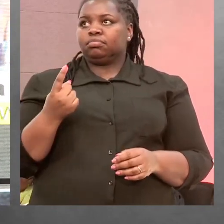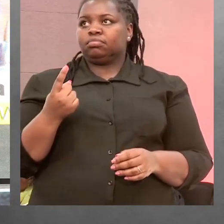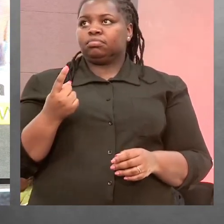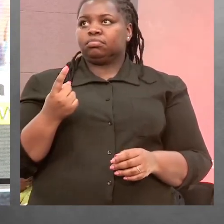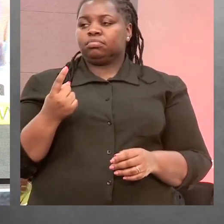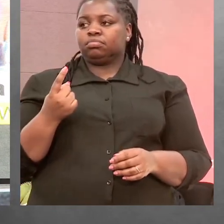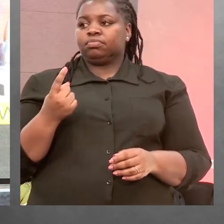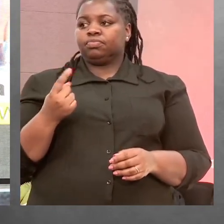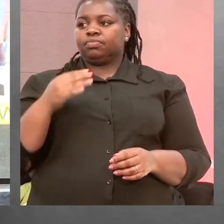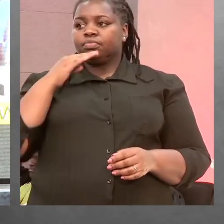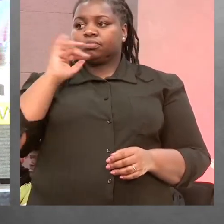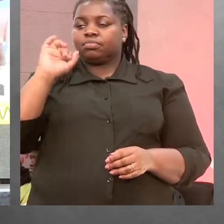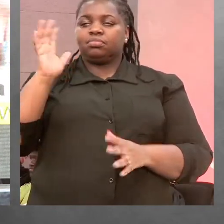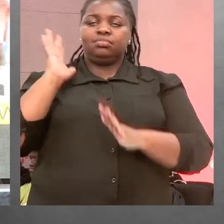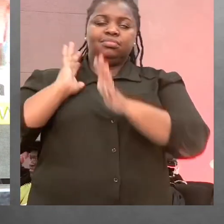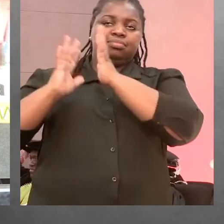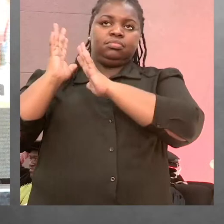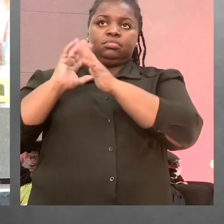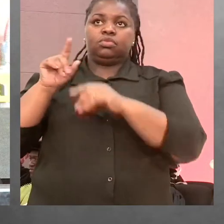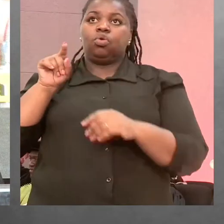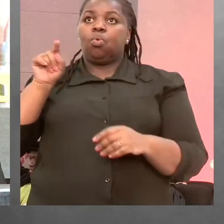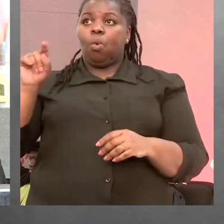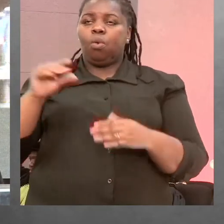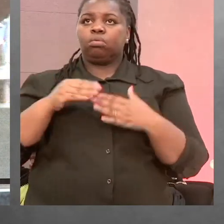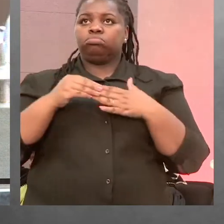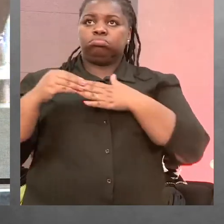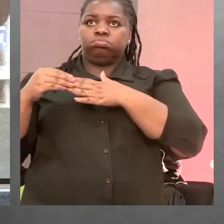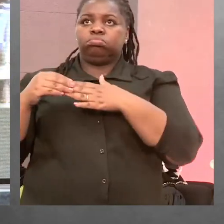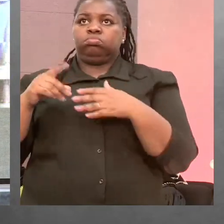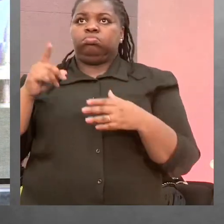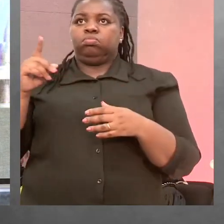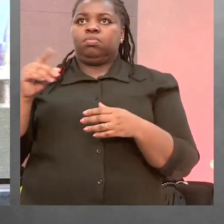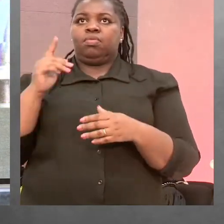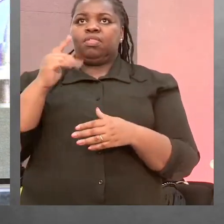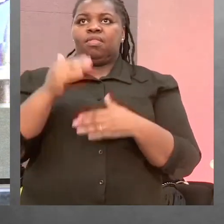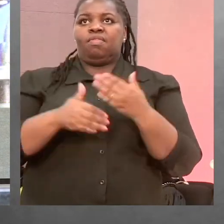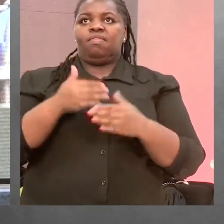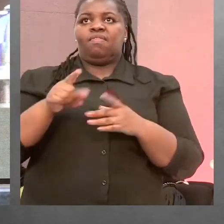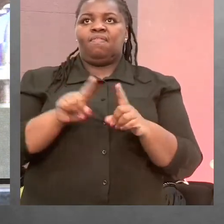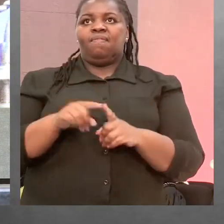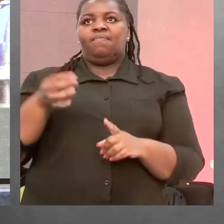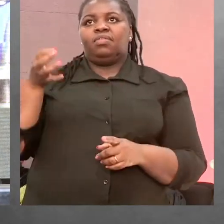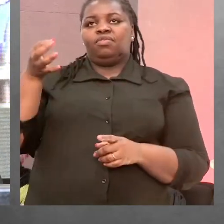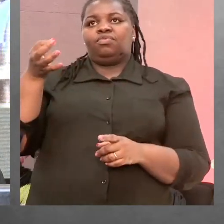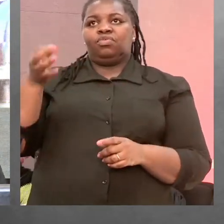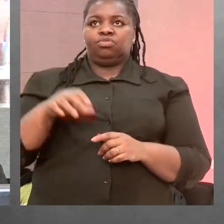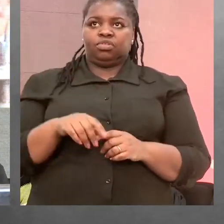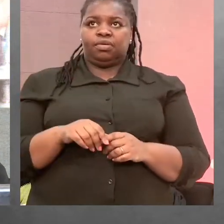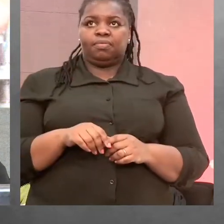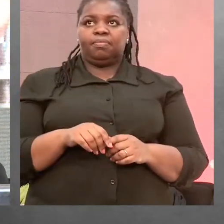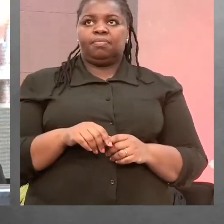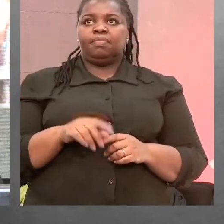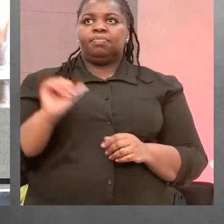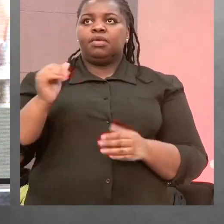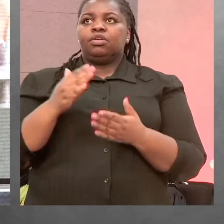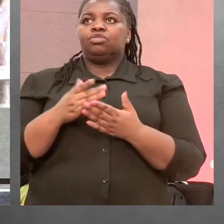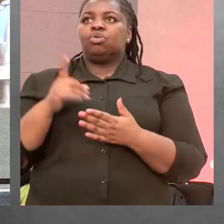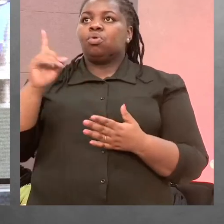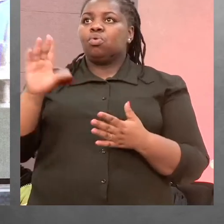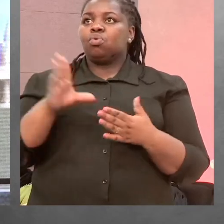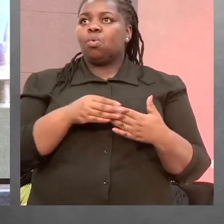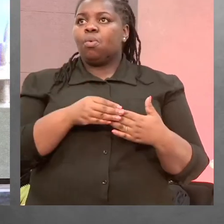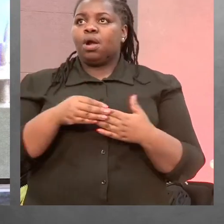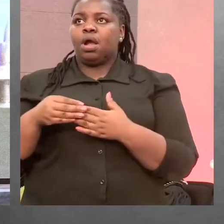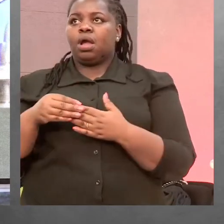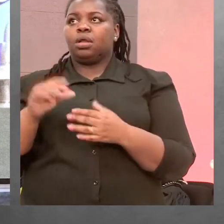this in history, for it is you who carries the torch to the progress and the future. Let your curiosity be your guide,